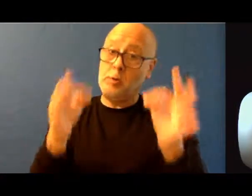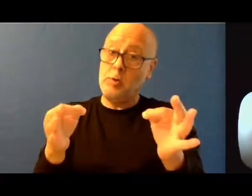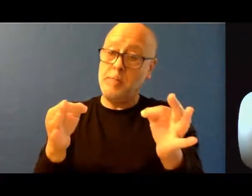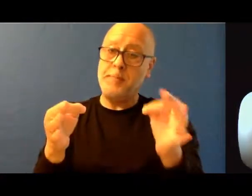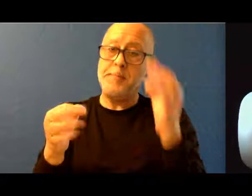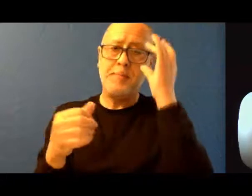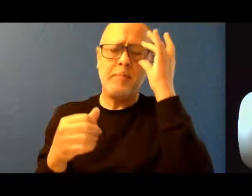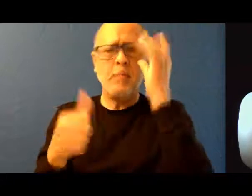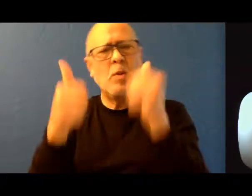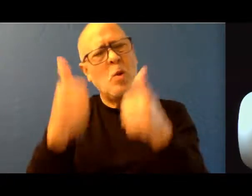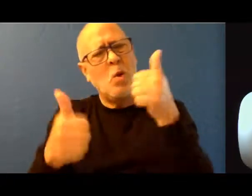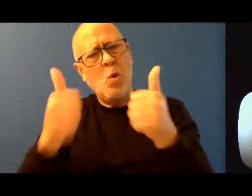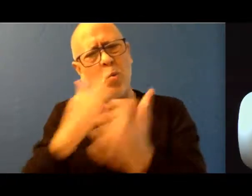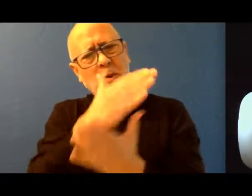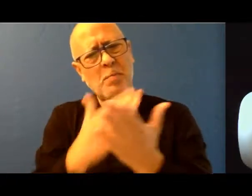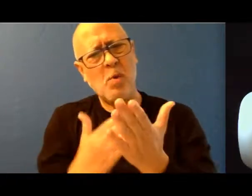which parts